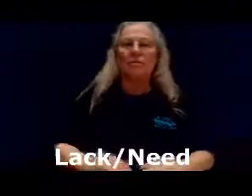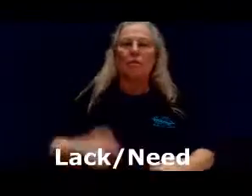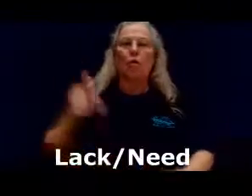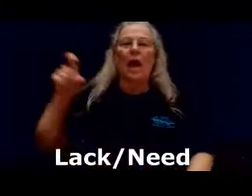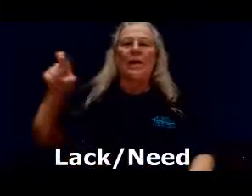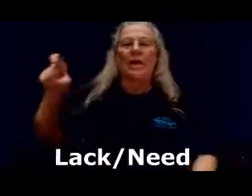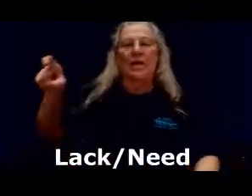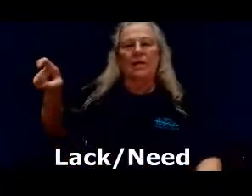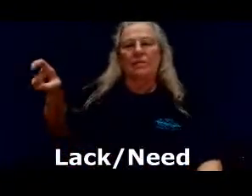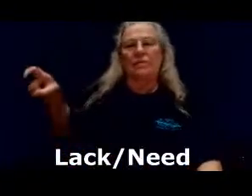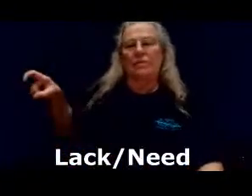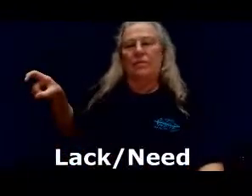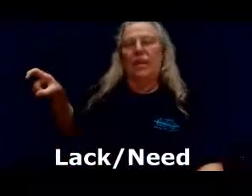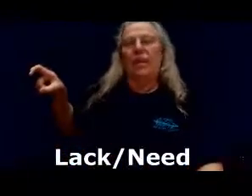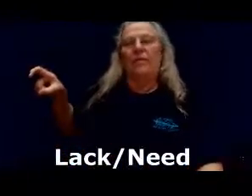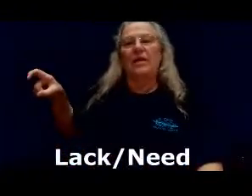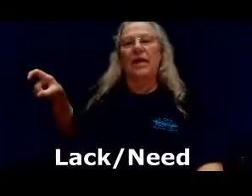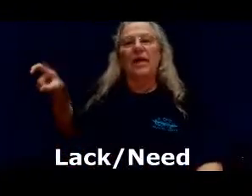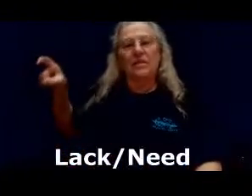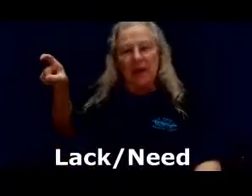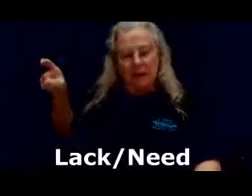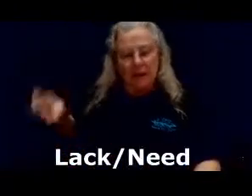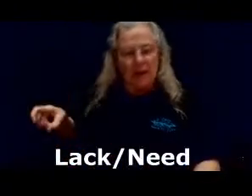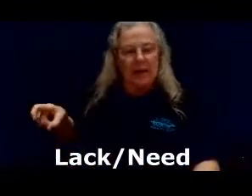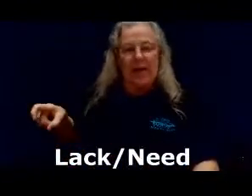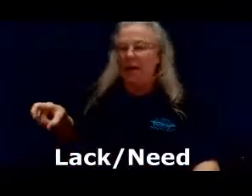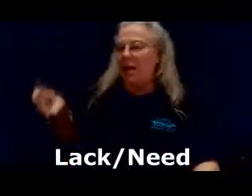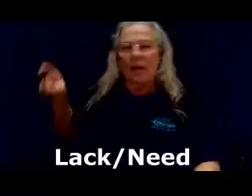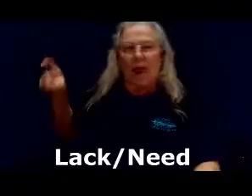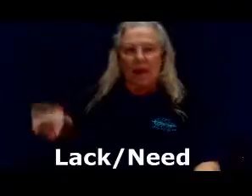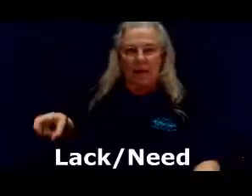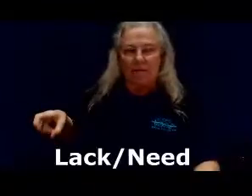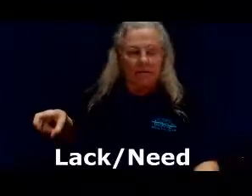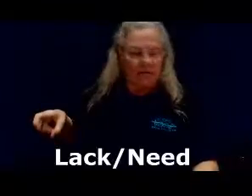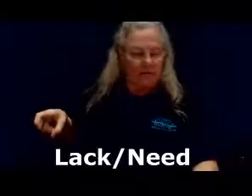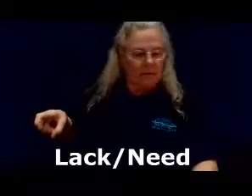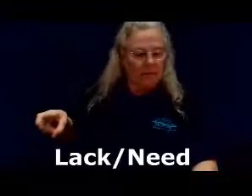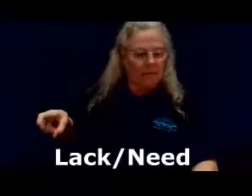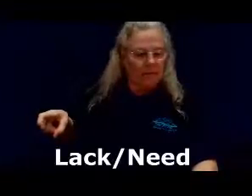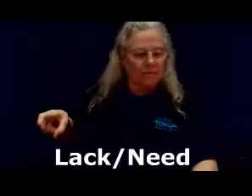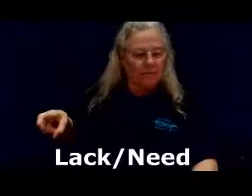or I need. The X hand coming down. I lack nothing.